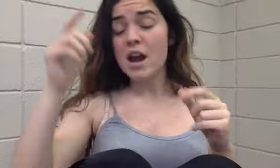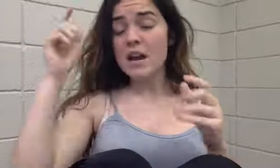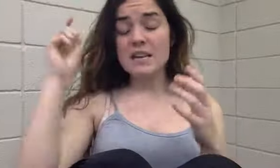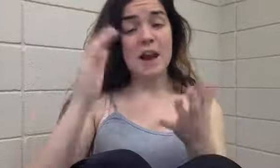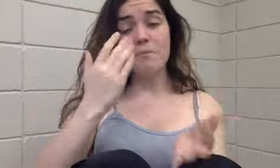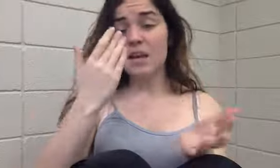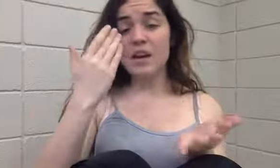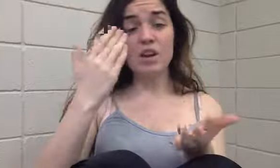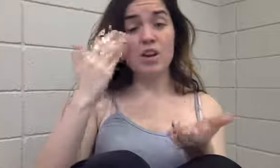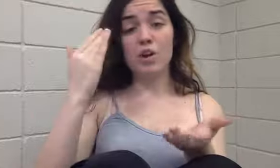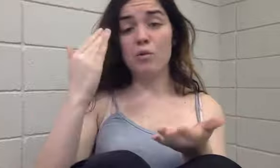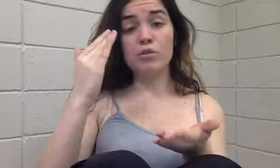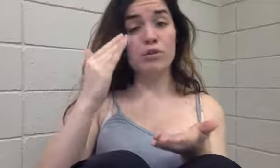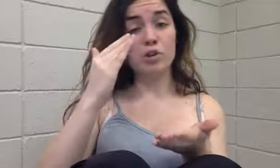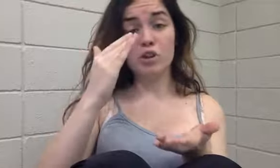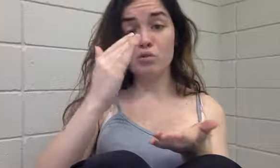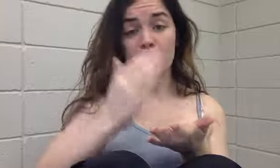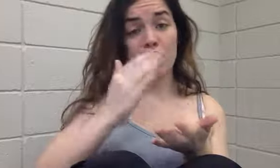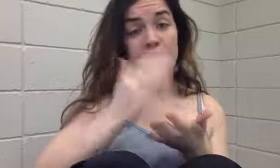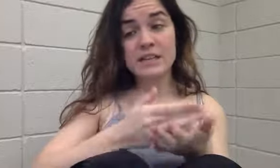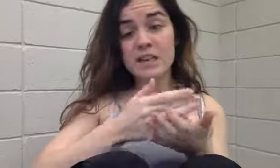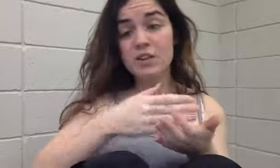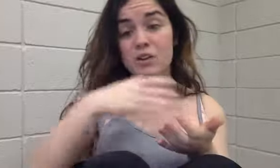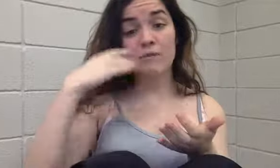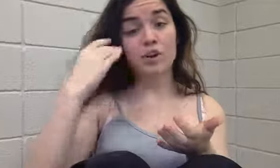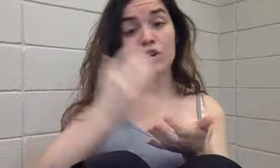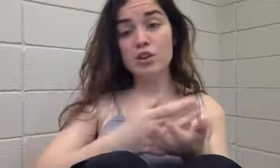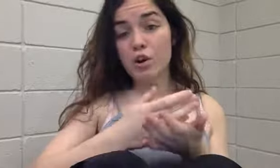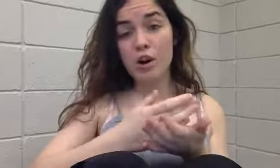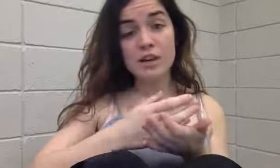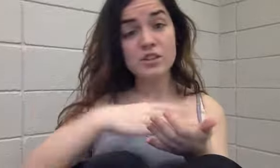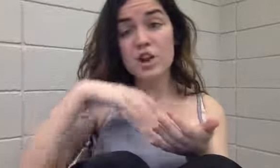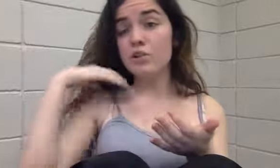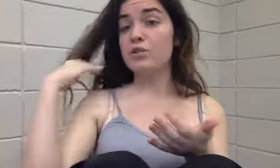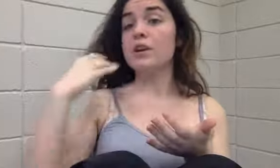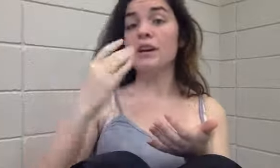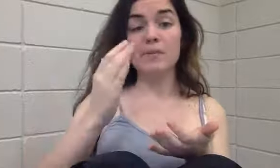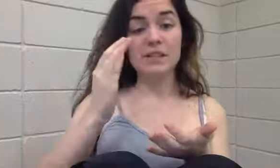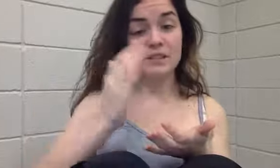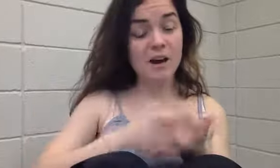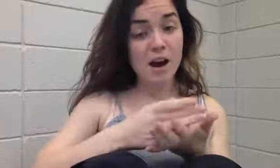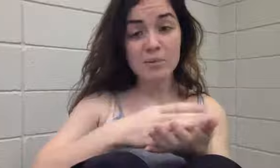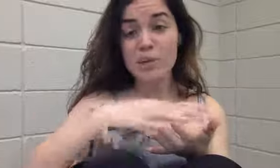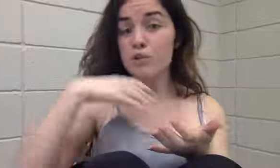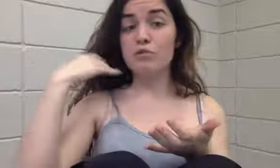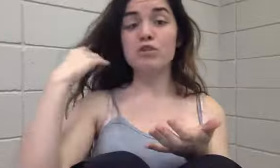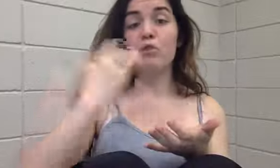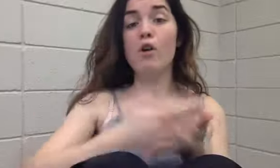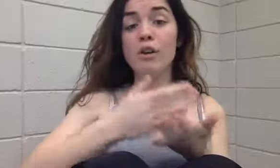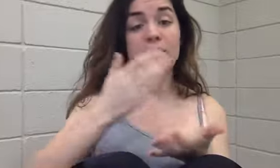get me, you know, you can do a good deed, you can have a good cause, you can get me stopped, you can do all of these